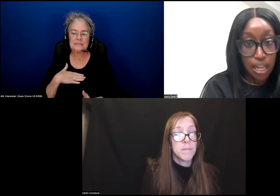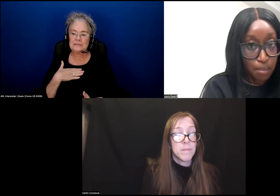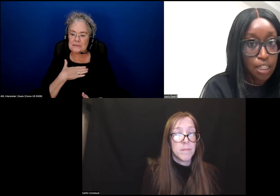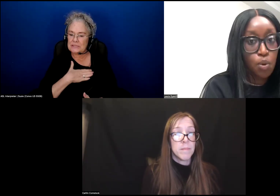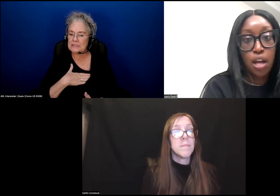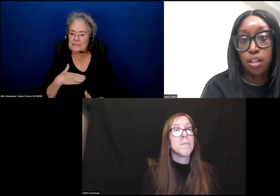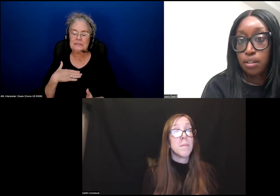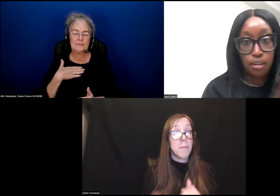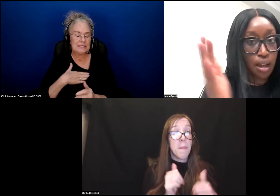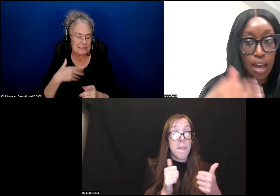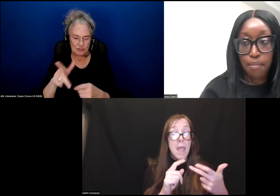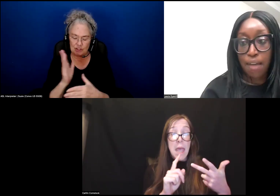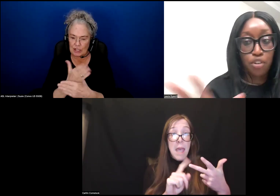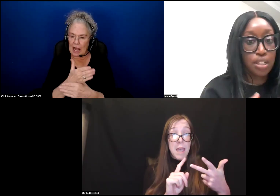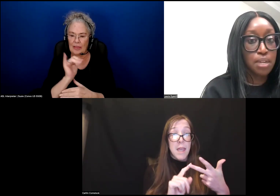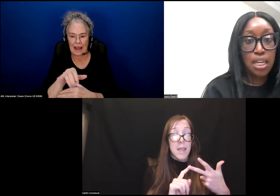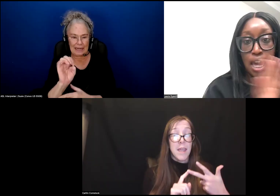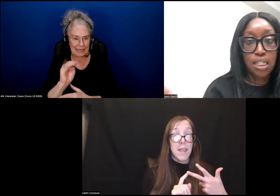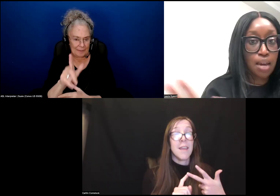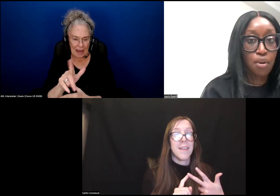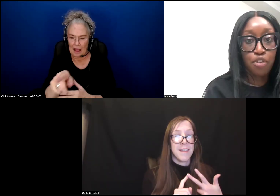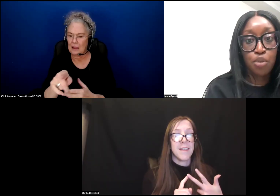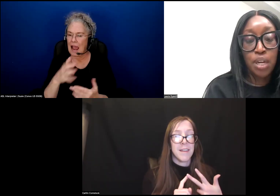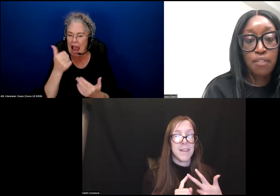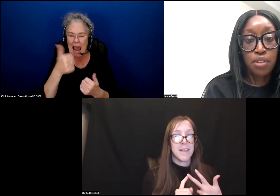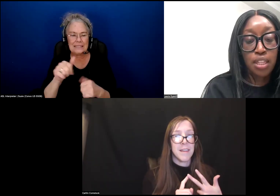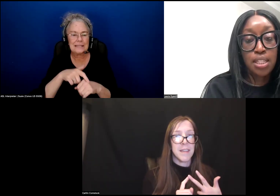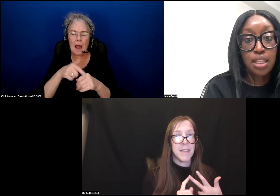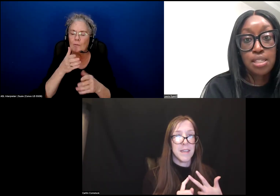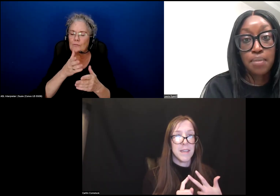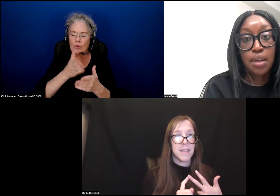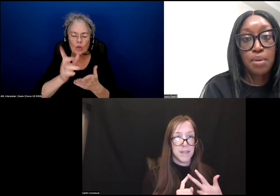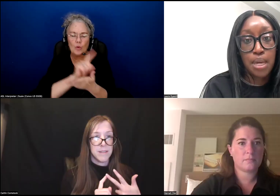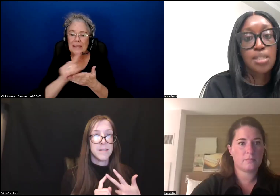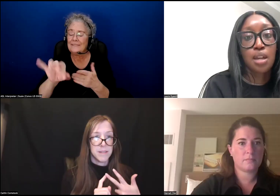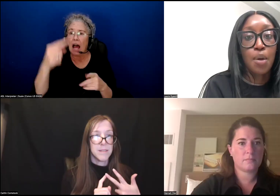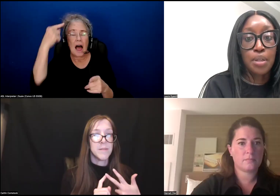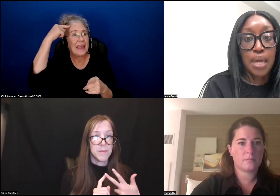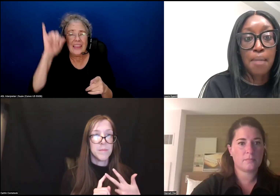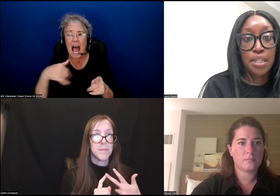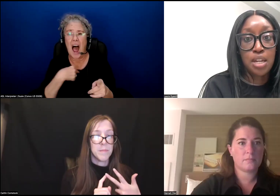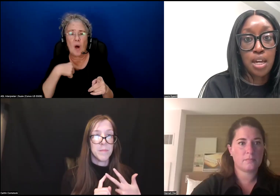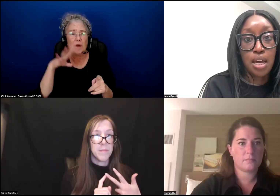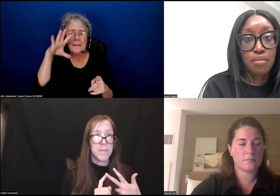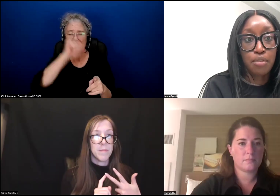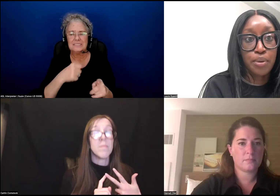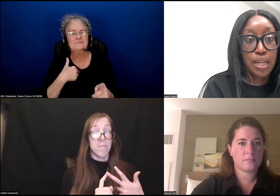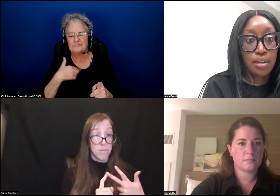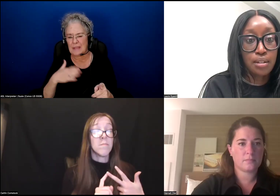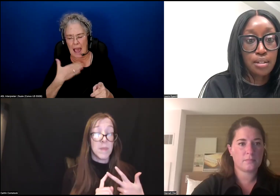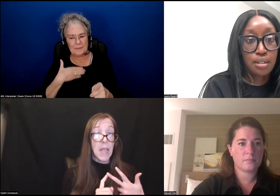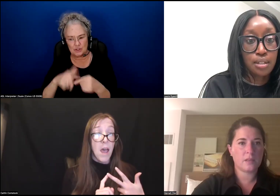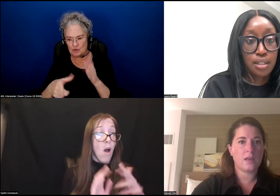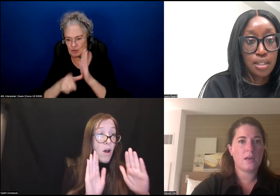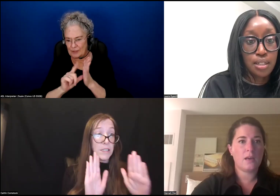those via email as well. After this meeting, anytime over the week, if you think that there's something that we missed, we'd be happy to review